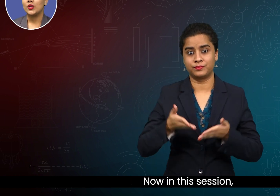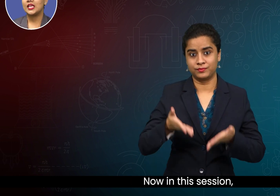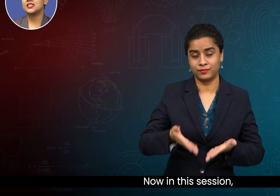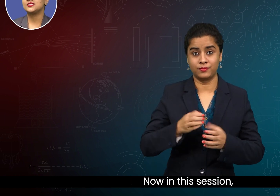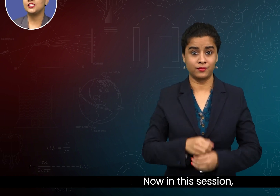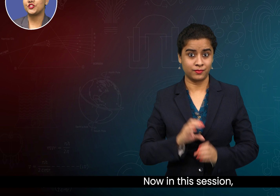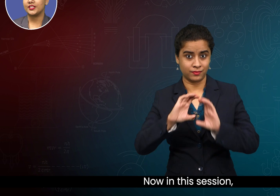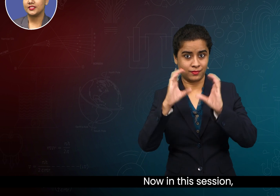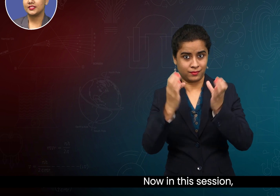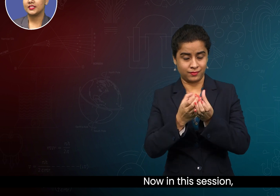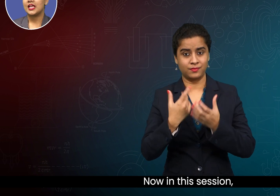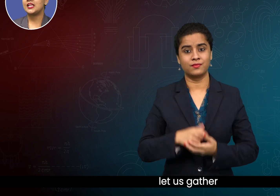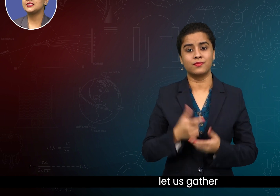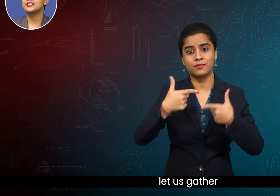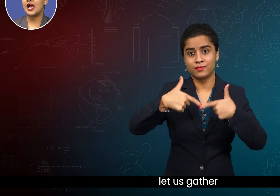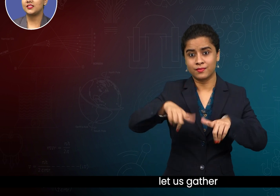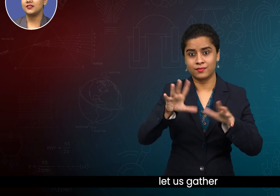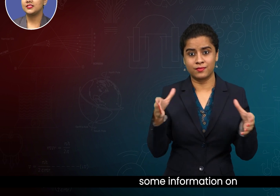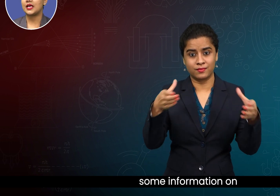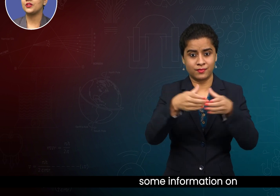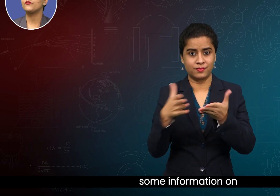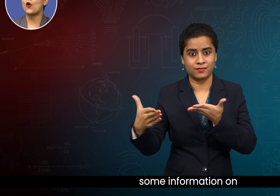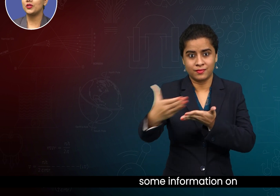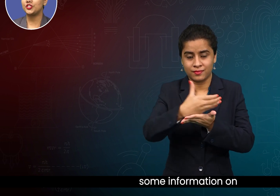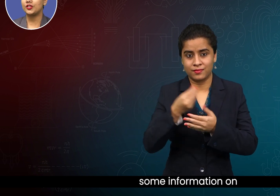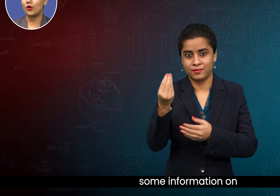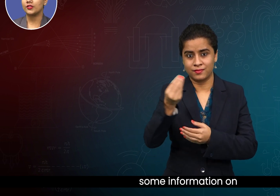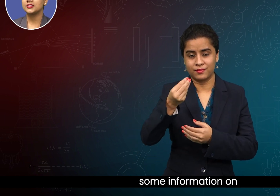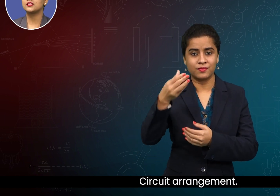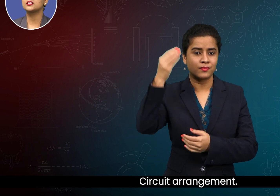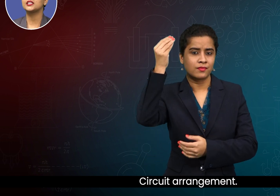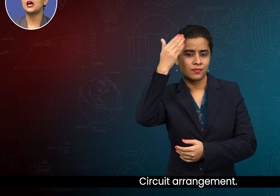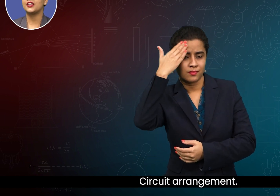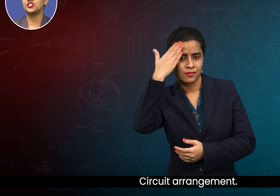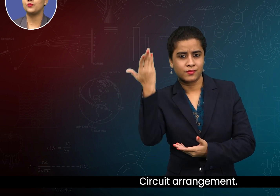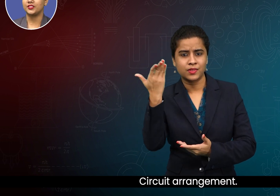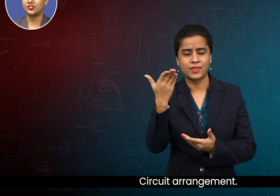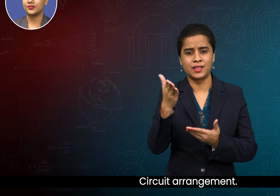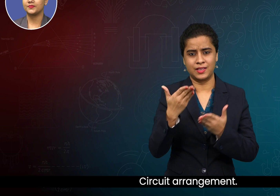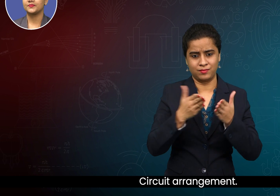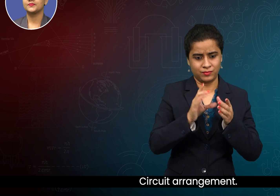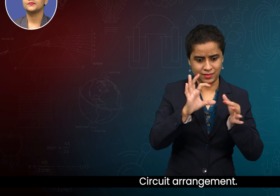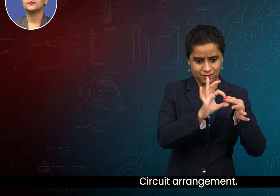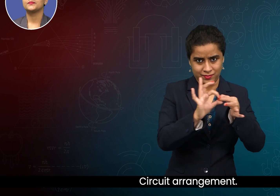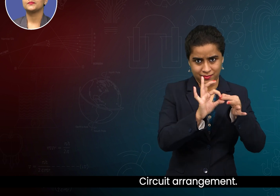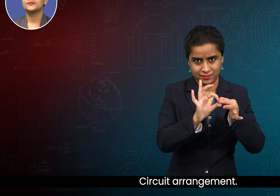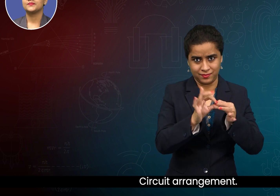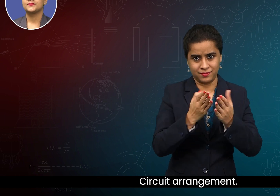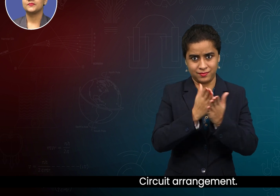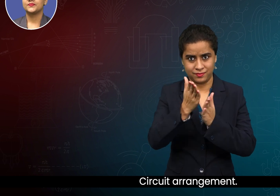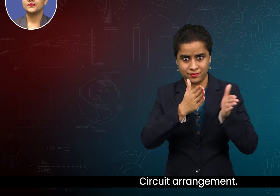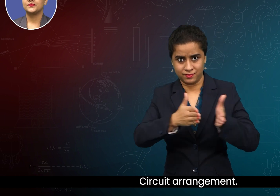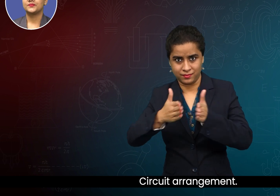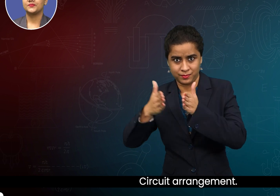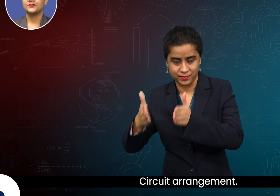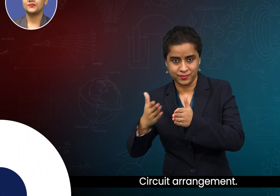Now, in this session, let us gather some information on circuit arrangement.